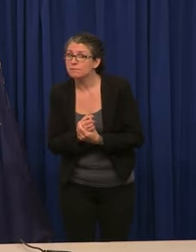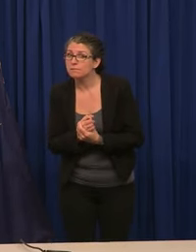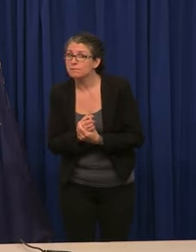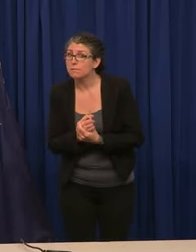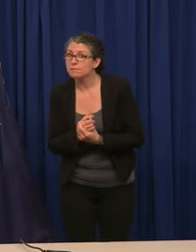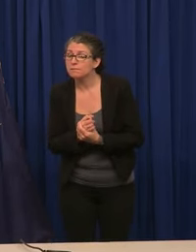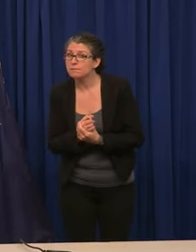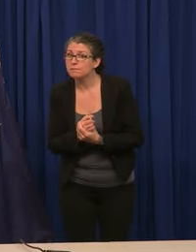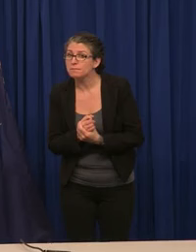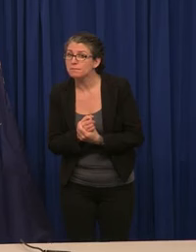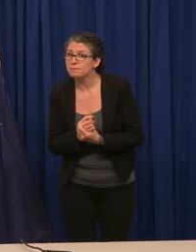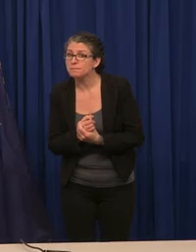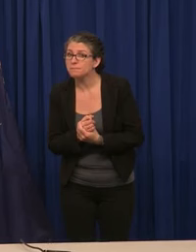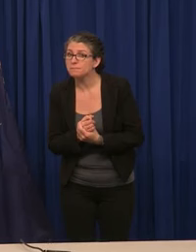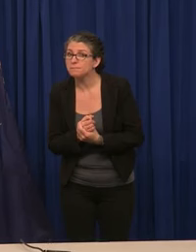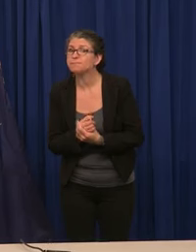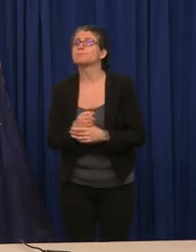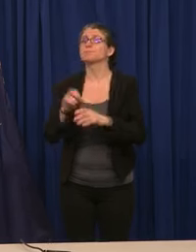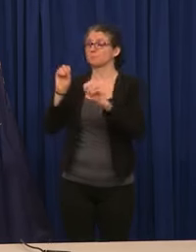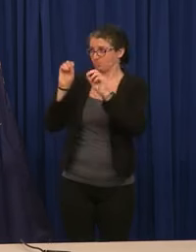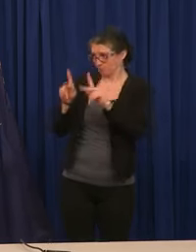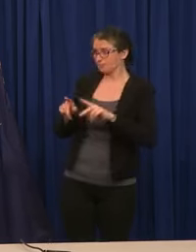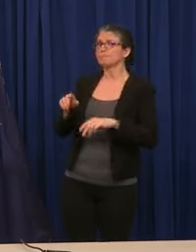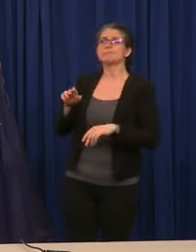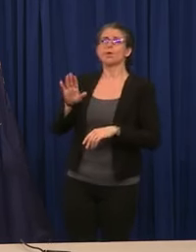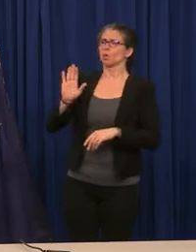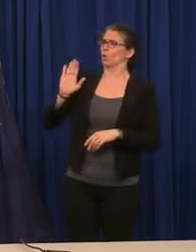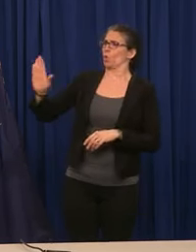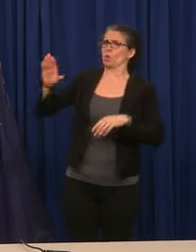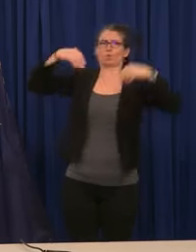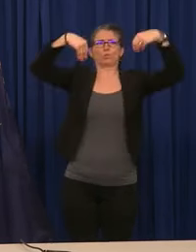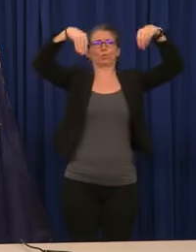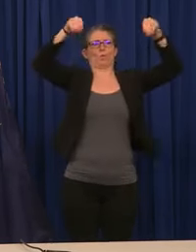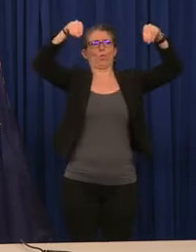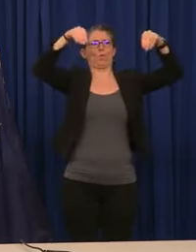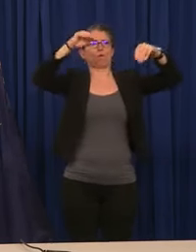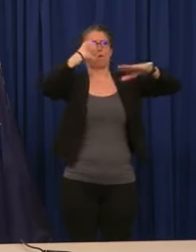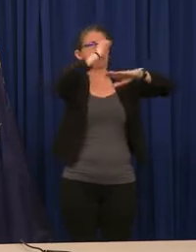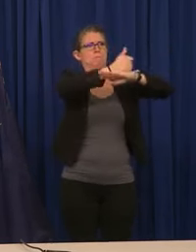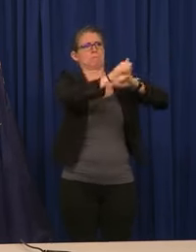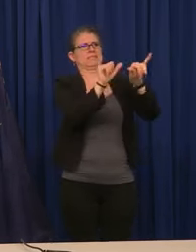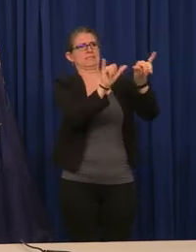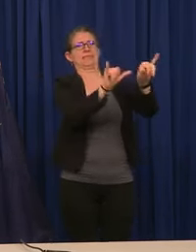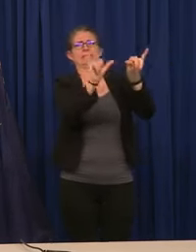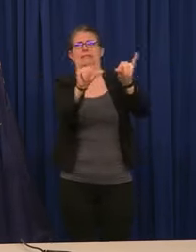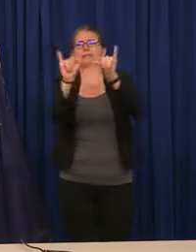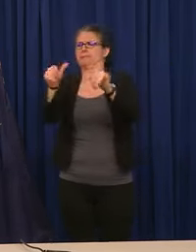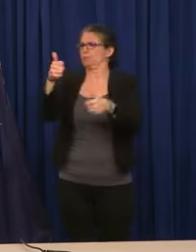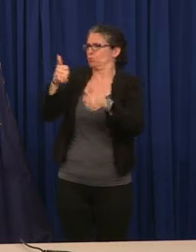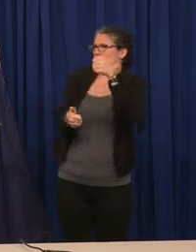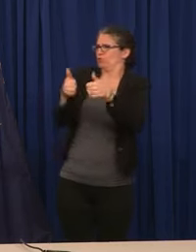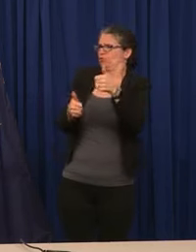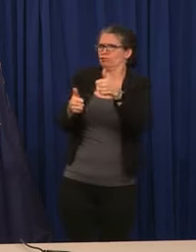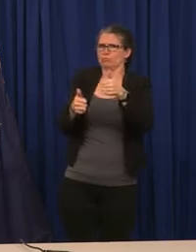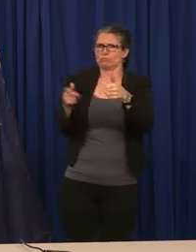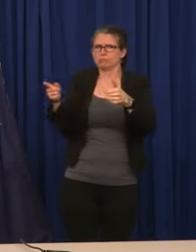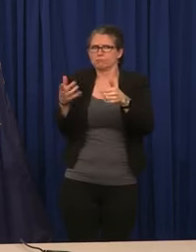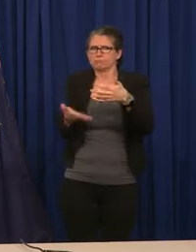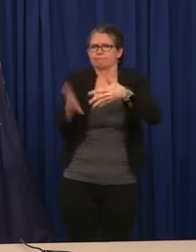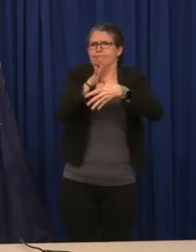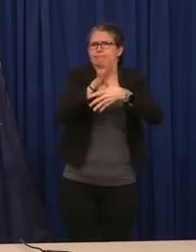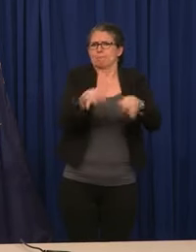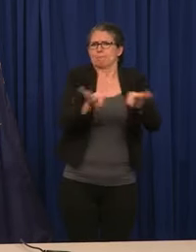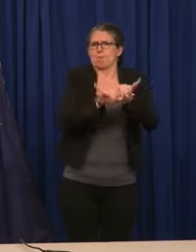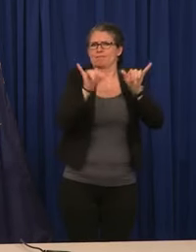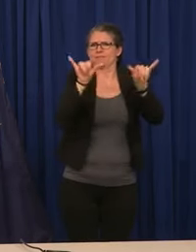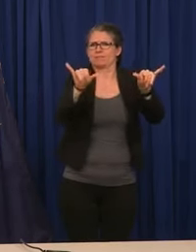the spread of the virus. Paul, I'm going to ask you to rewind to the beginning of your question. I didn't catch all of it. Sorry about